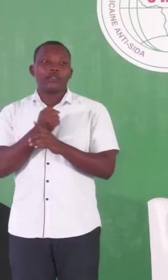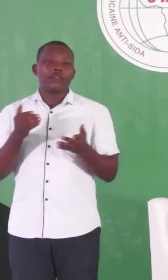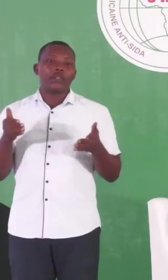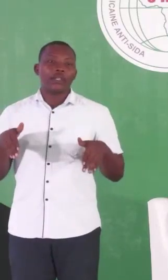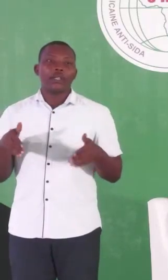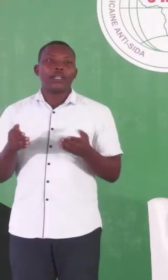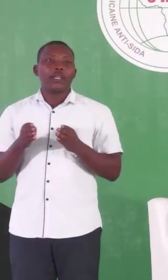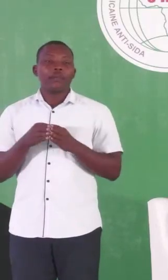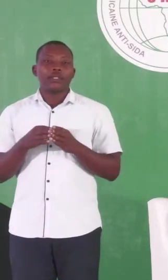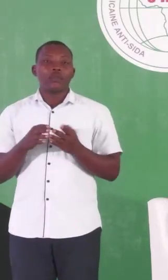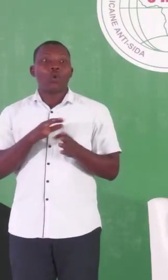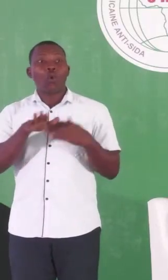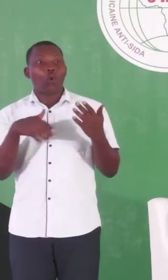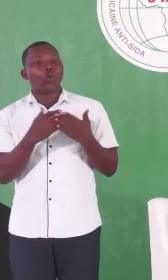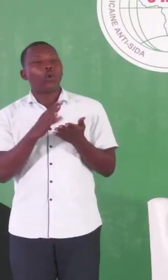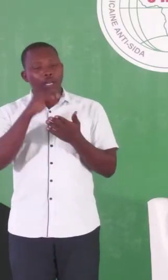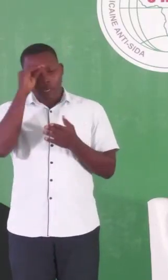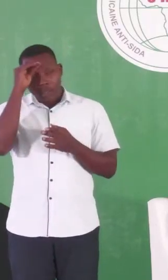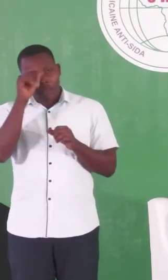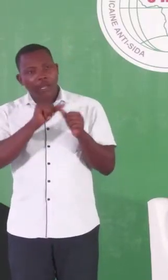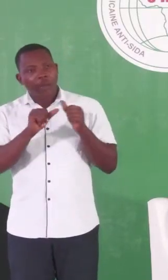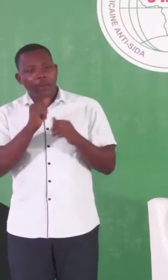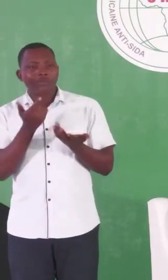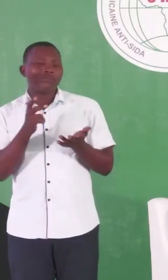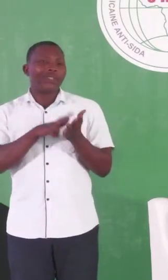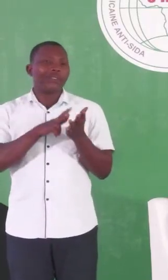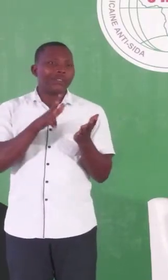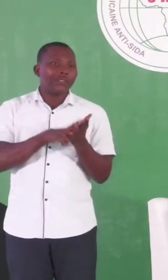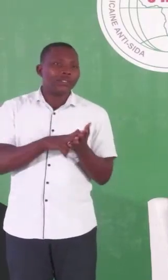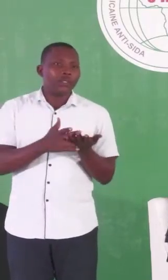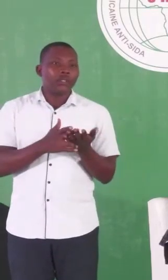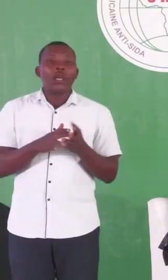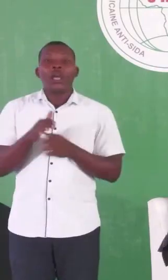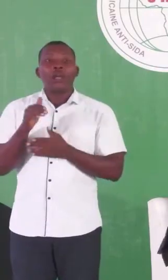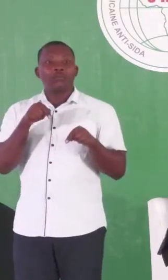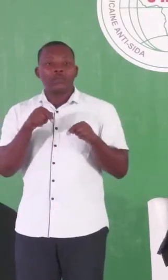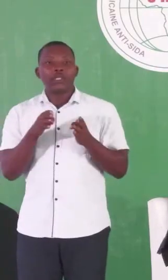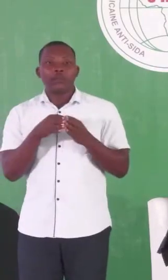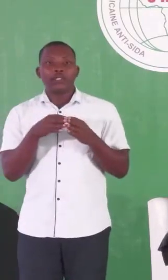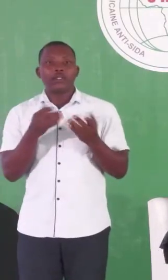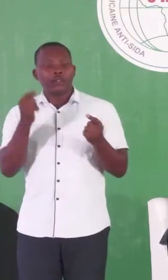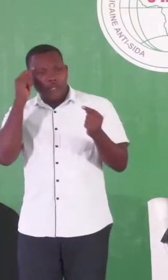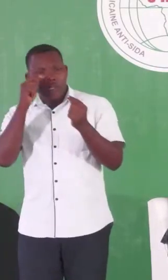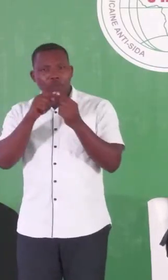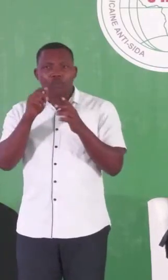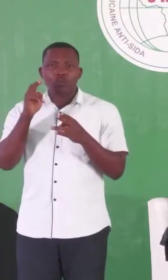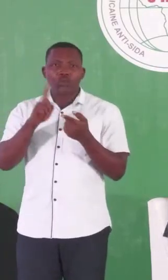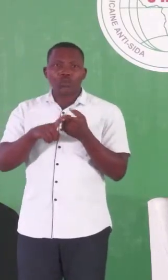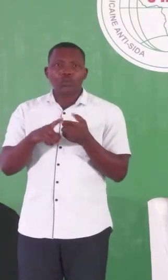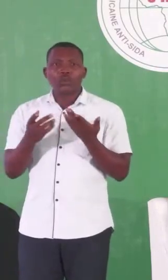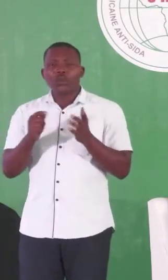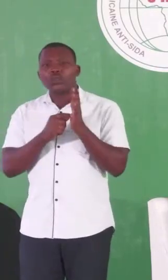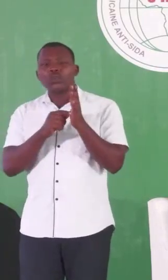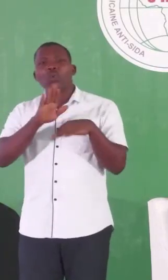You'll be learning about validation. And really, this session aims to highlight our country experiences,